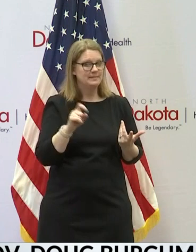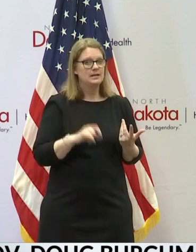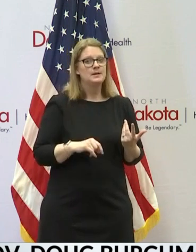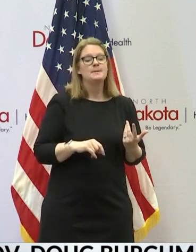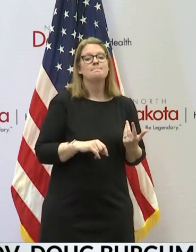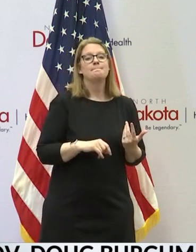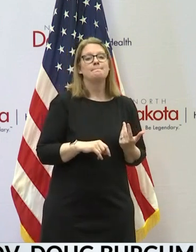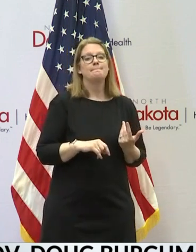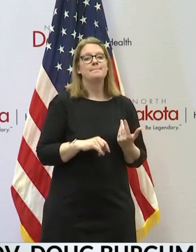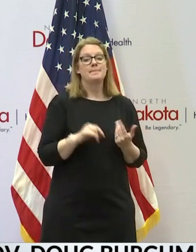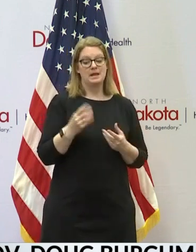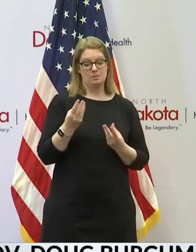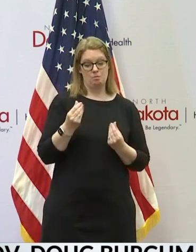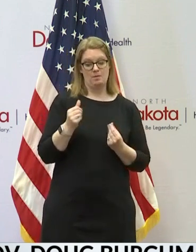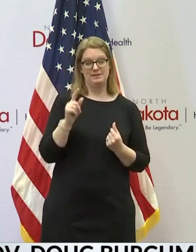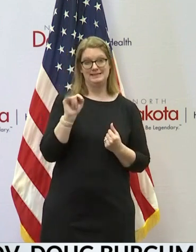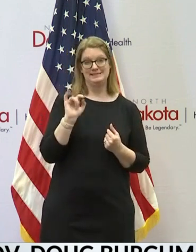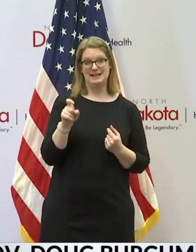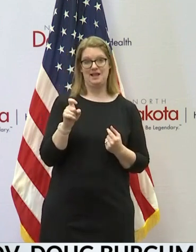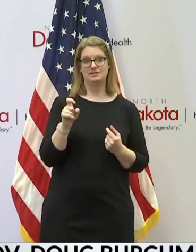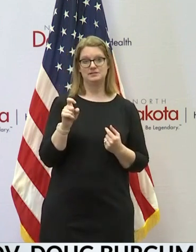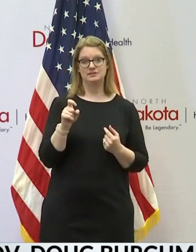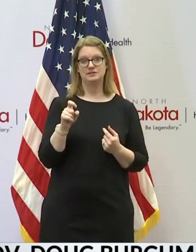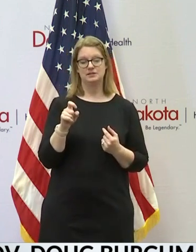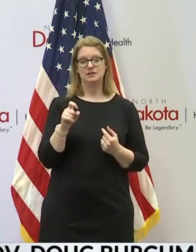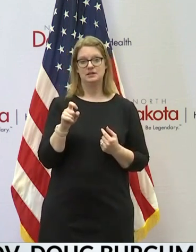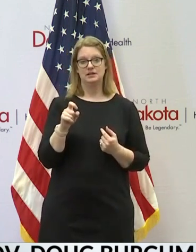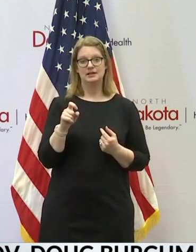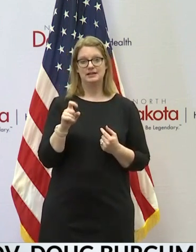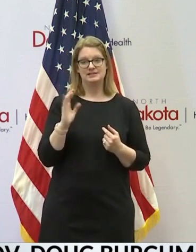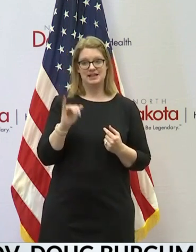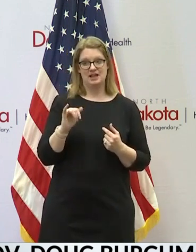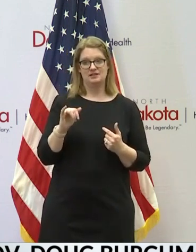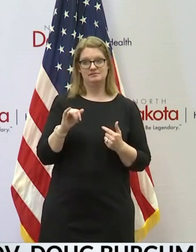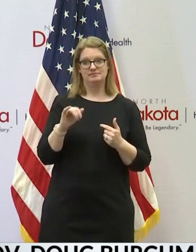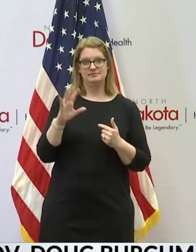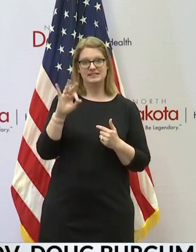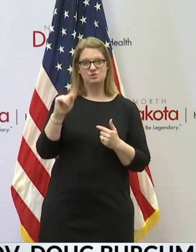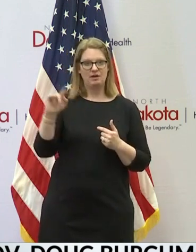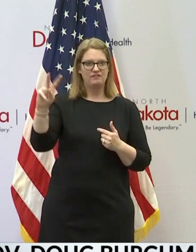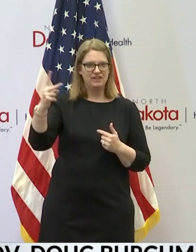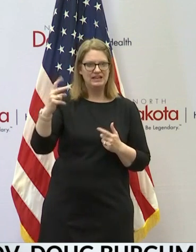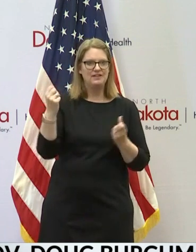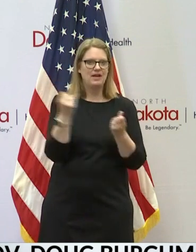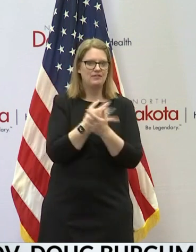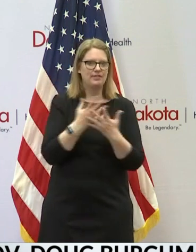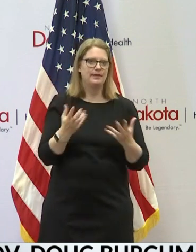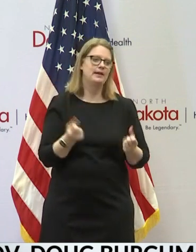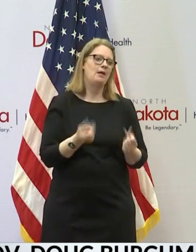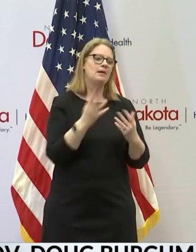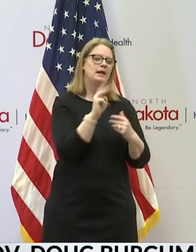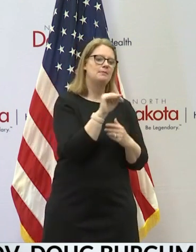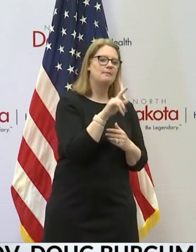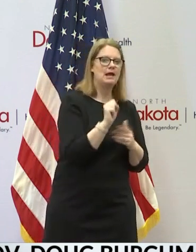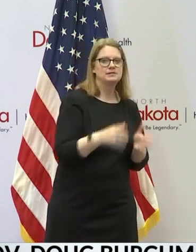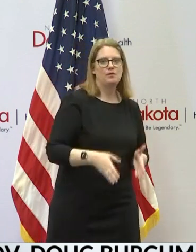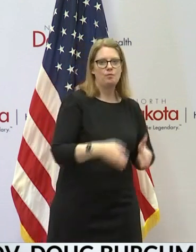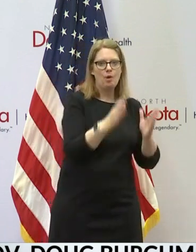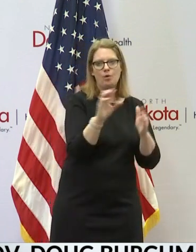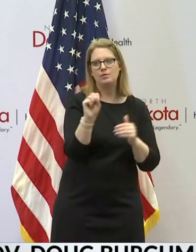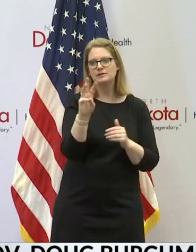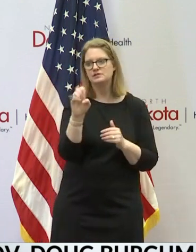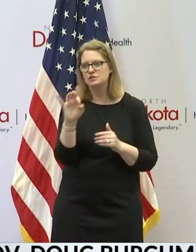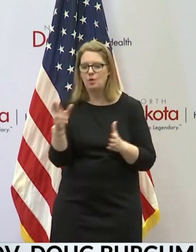one of the drivers of property tax certainly is the linear square feet of everything. How many miles of road and sewer and water